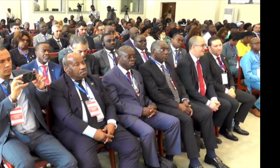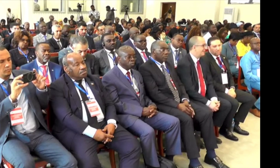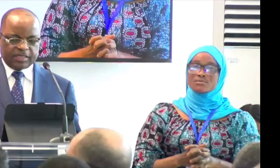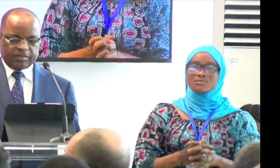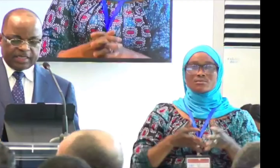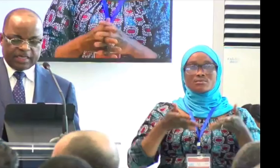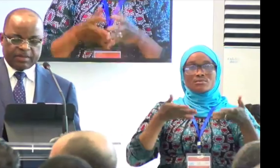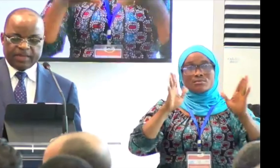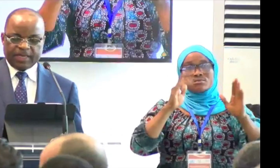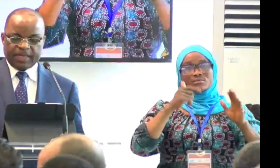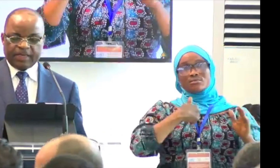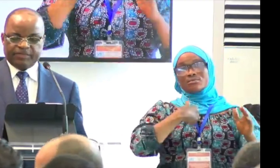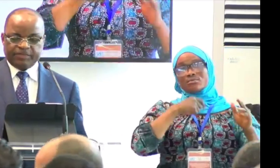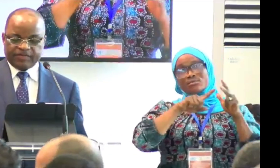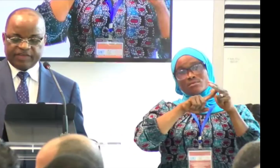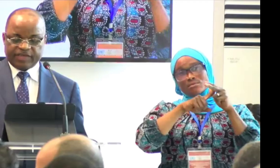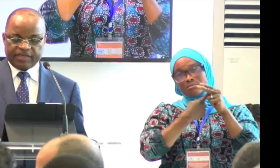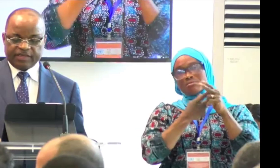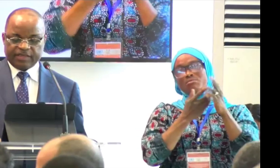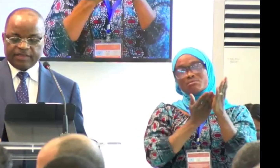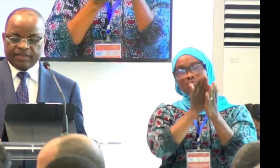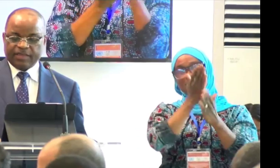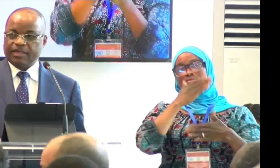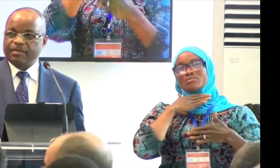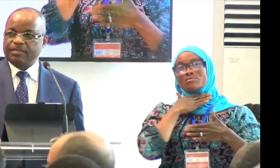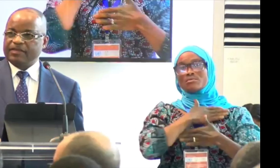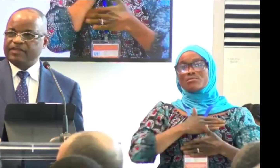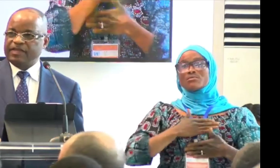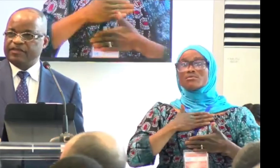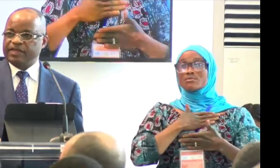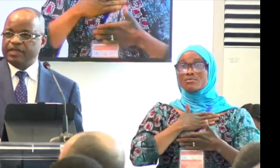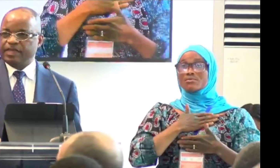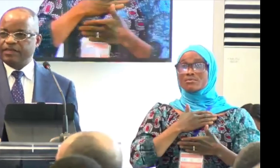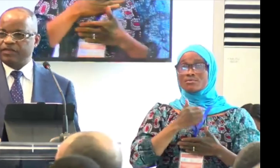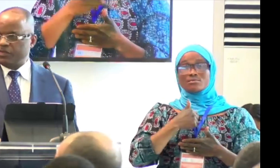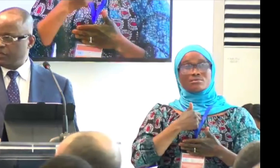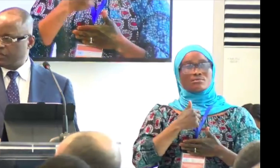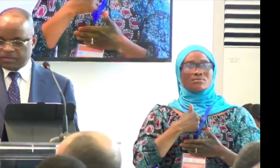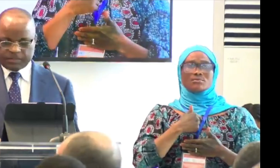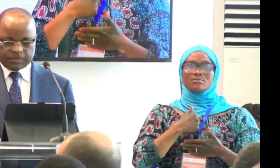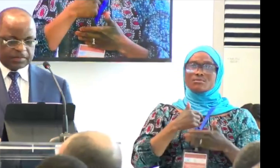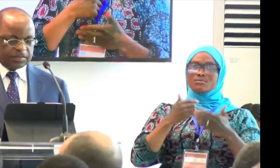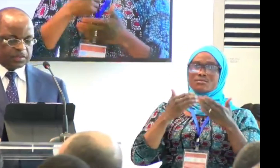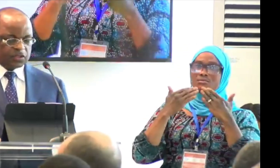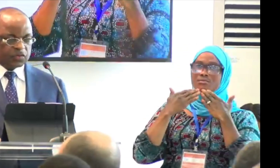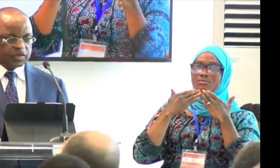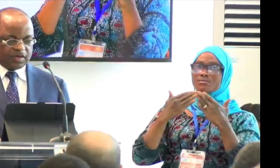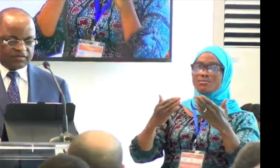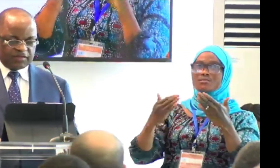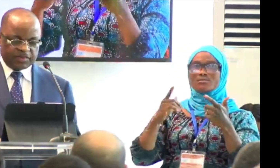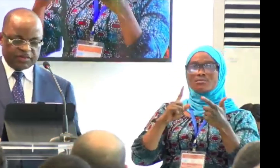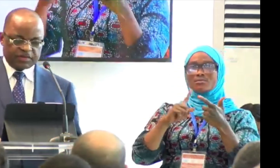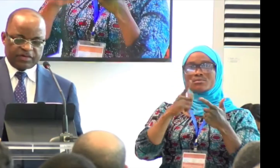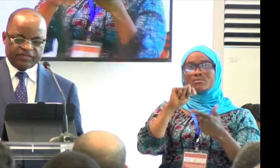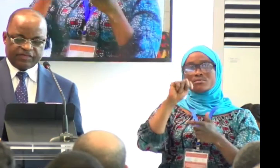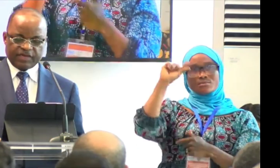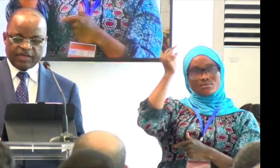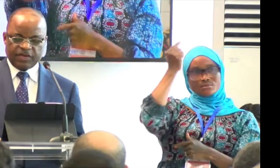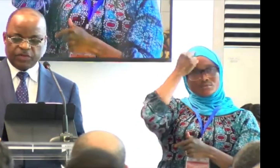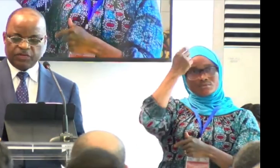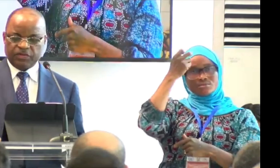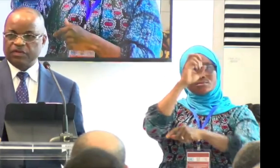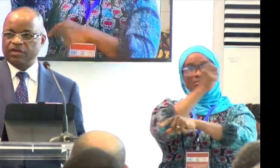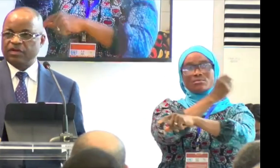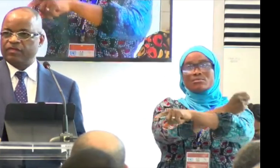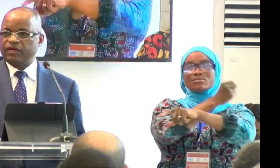Let me begin by expressing my sincere gratitude to the government of Sierra